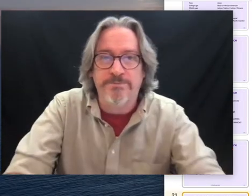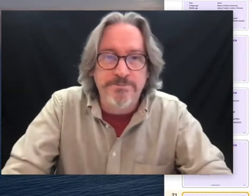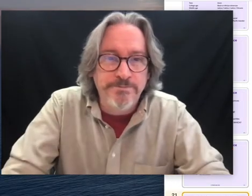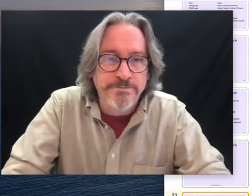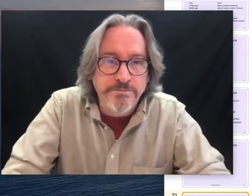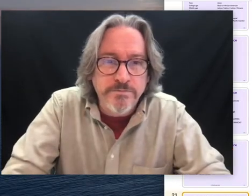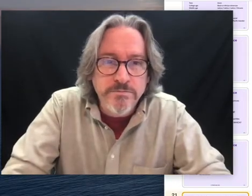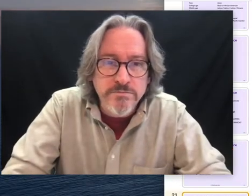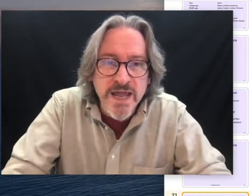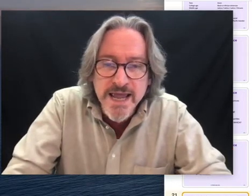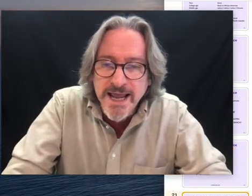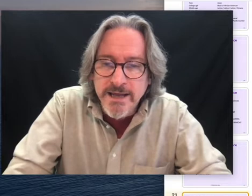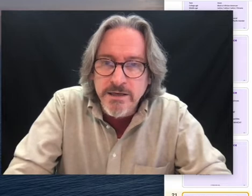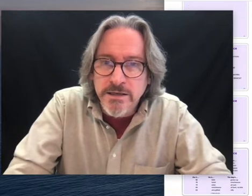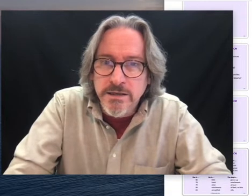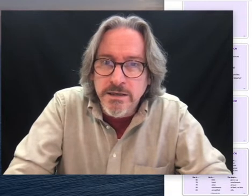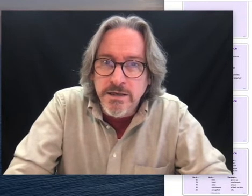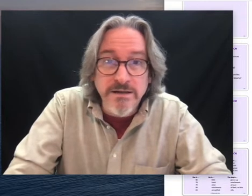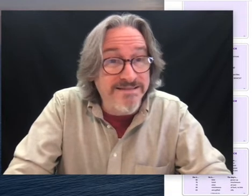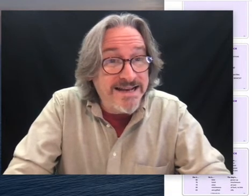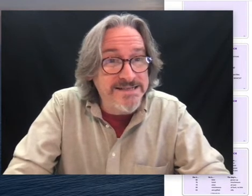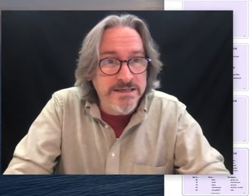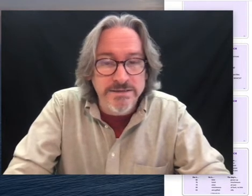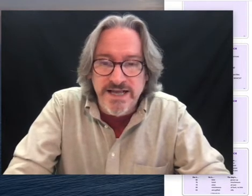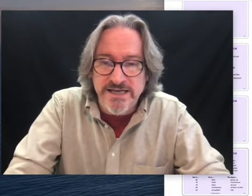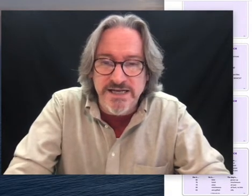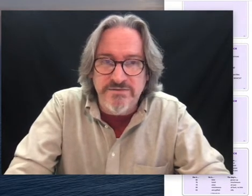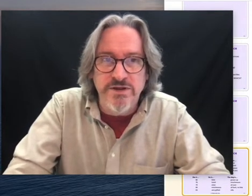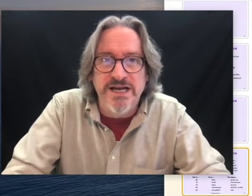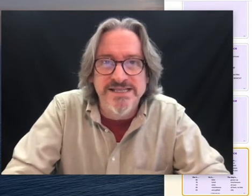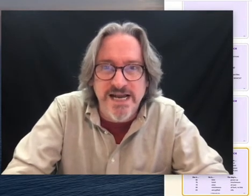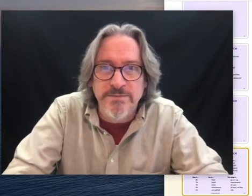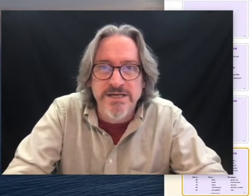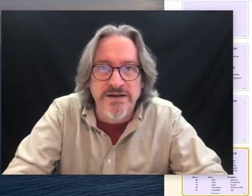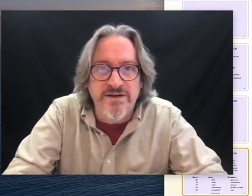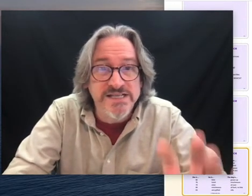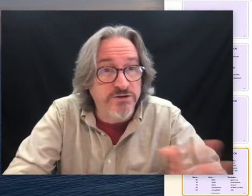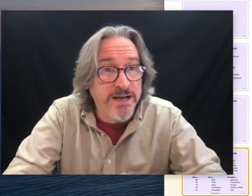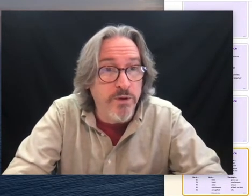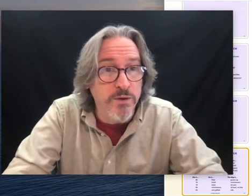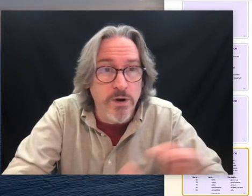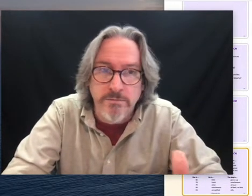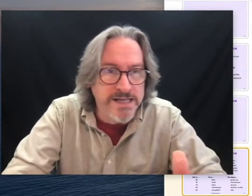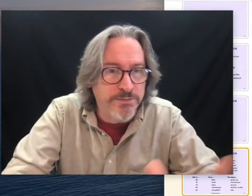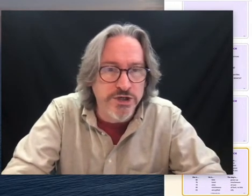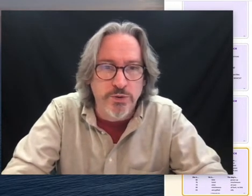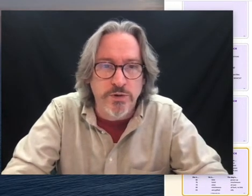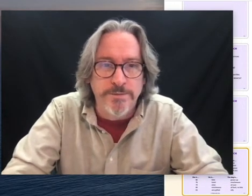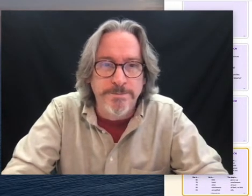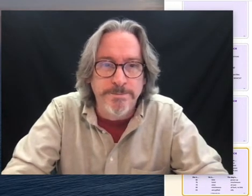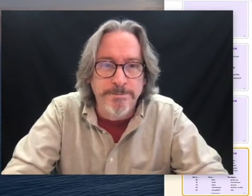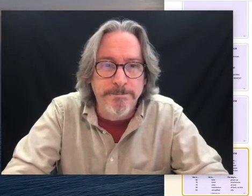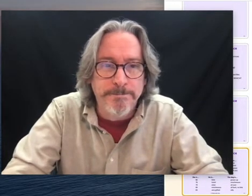well. And that is it. That is it for the assignment advice for 8.1. It's a pretty short one.